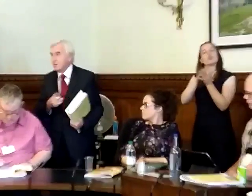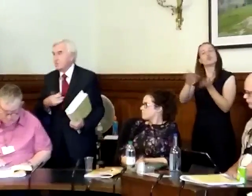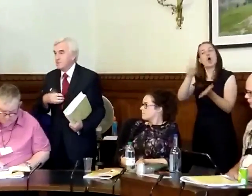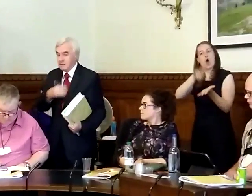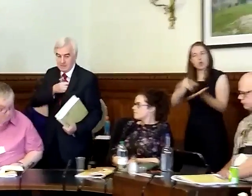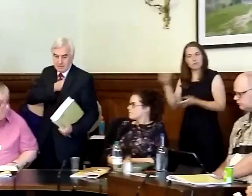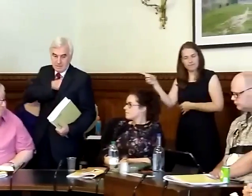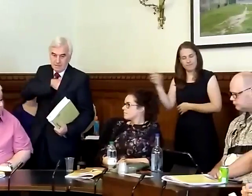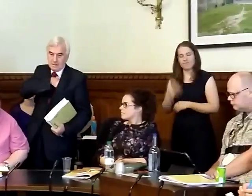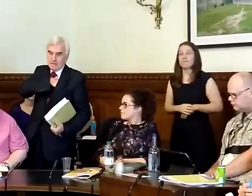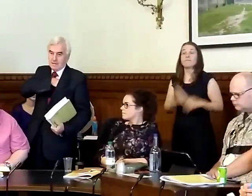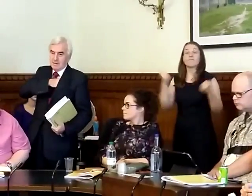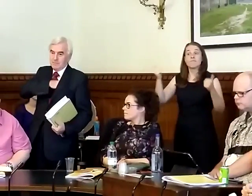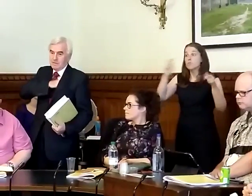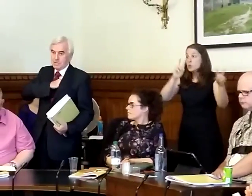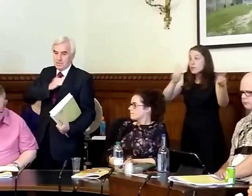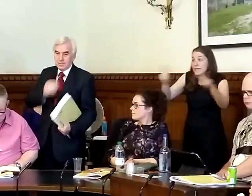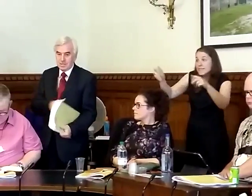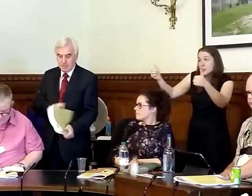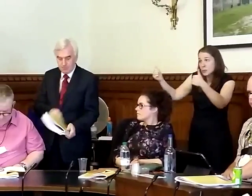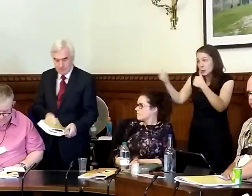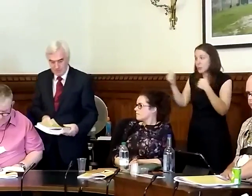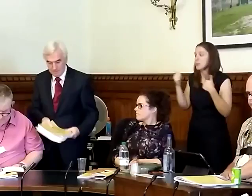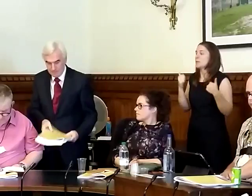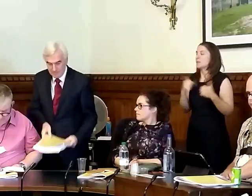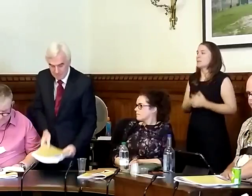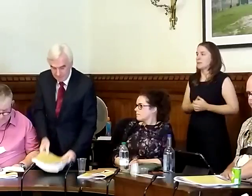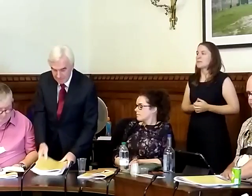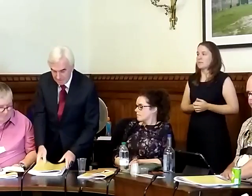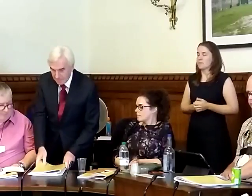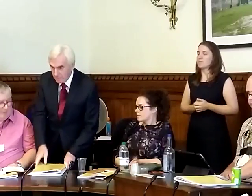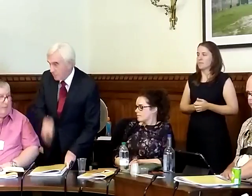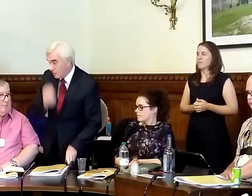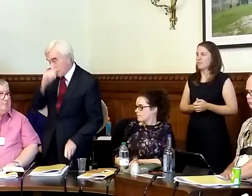It's good to see you. It's good to see you